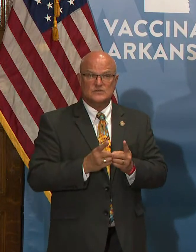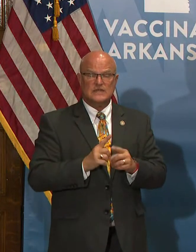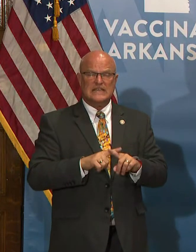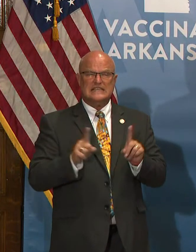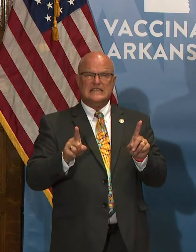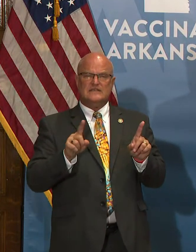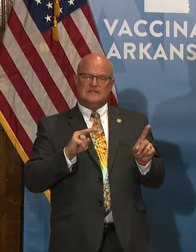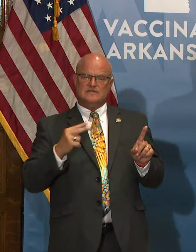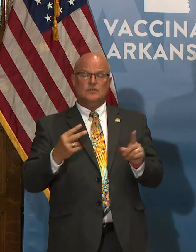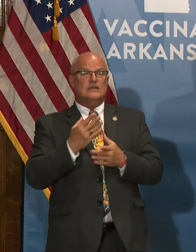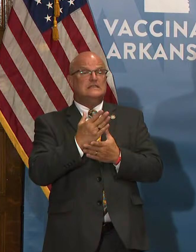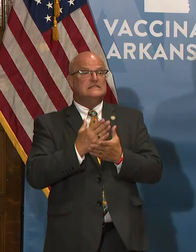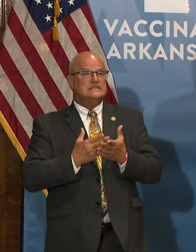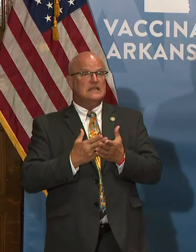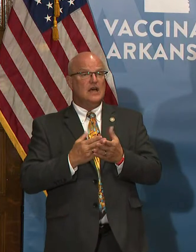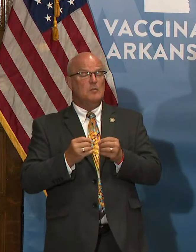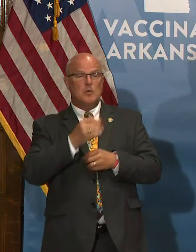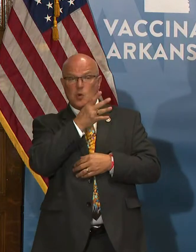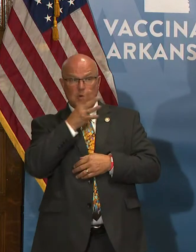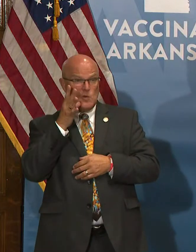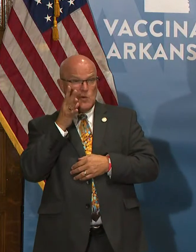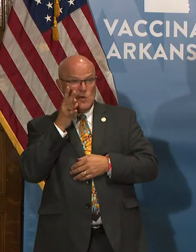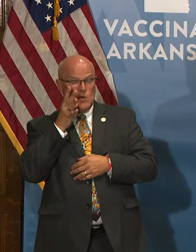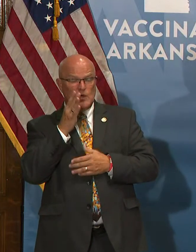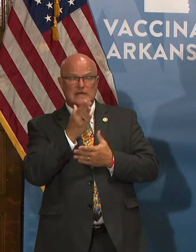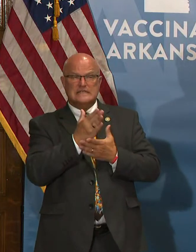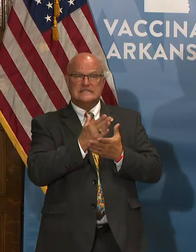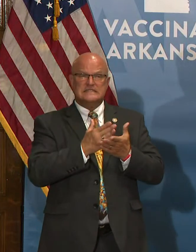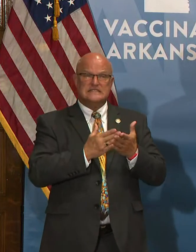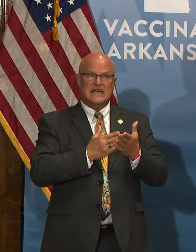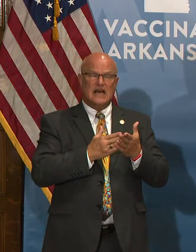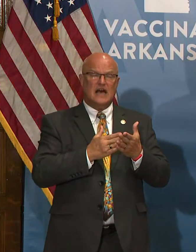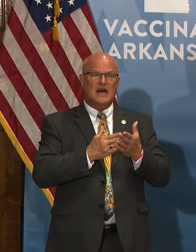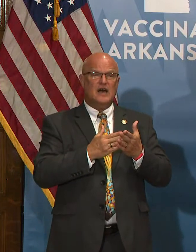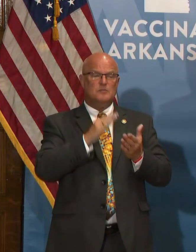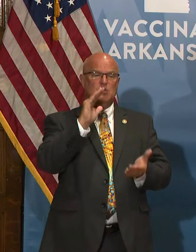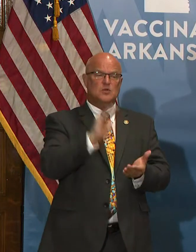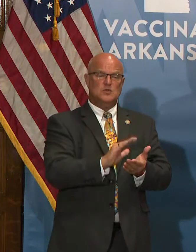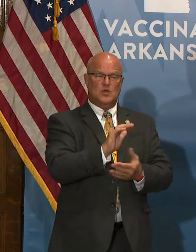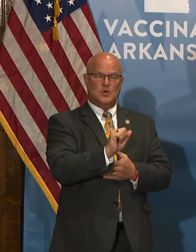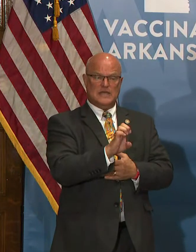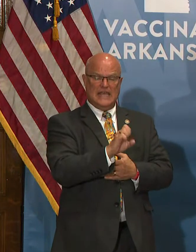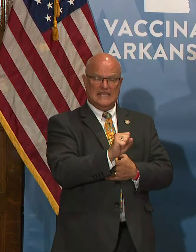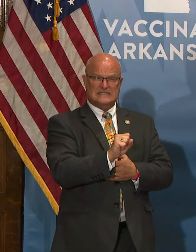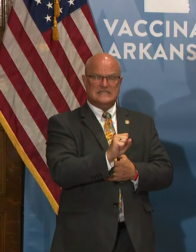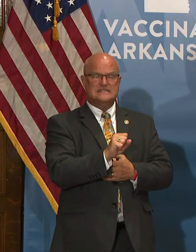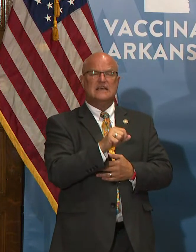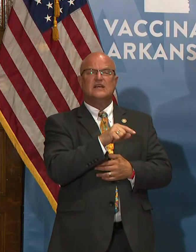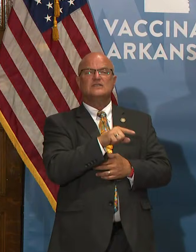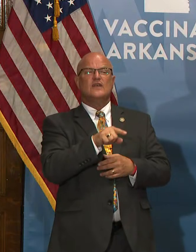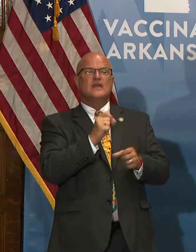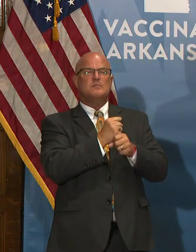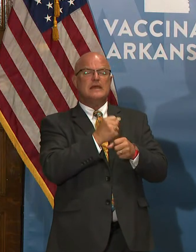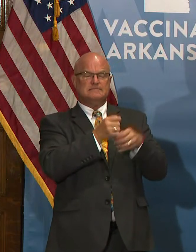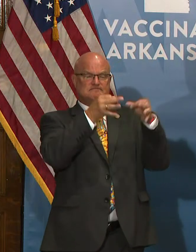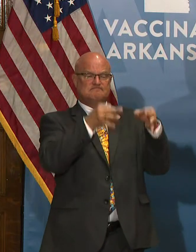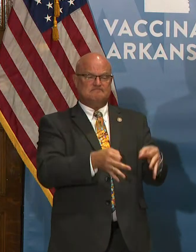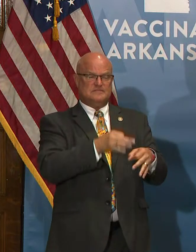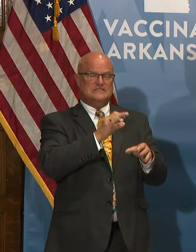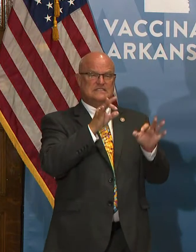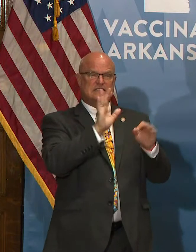different position, some more rural, some with low cases, and so they are making their